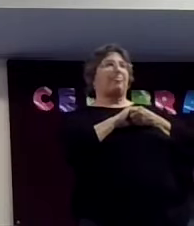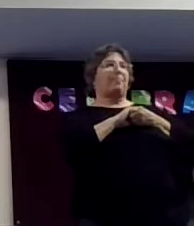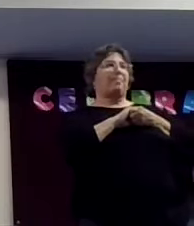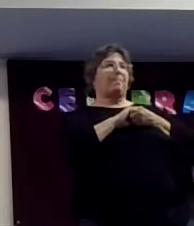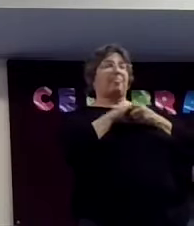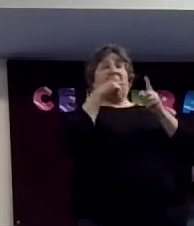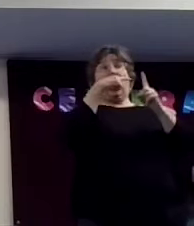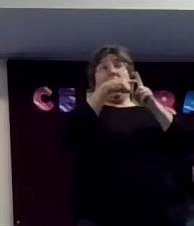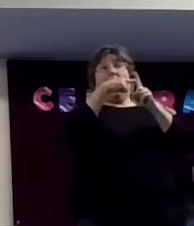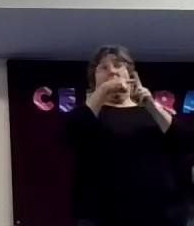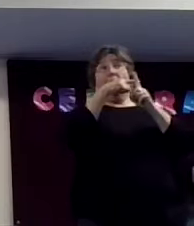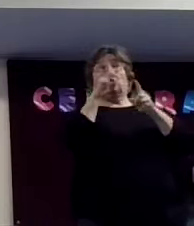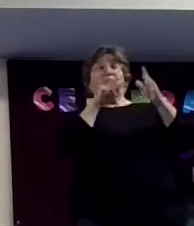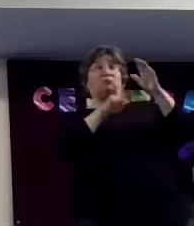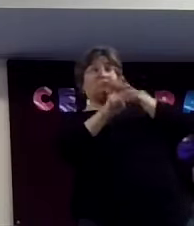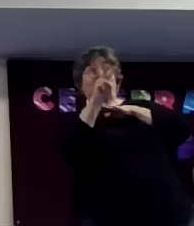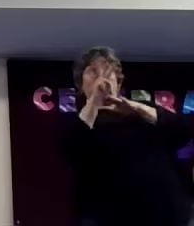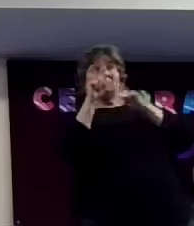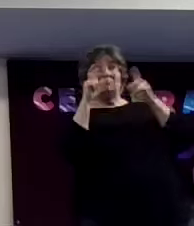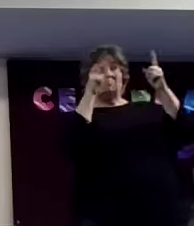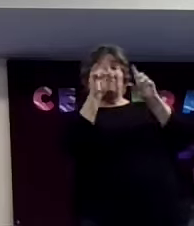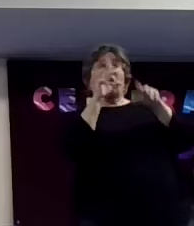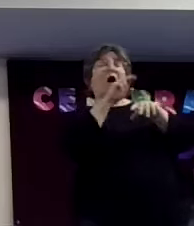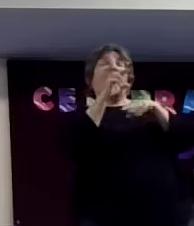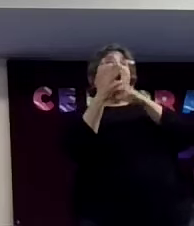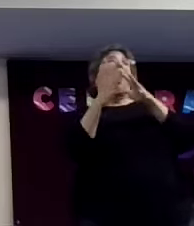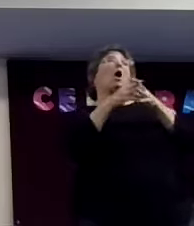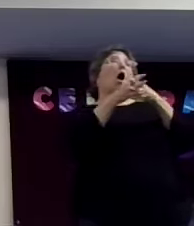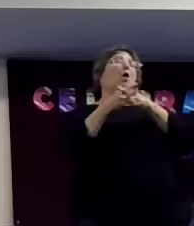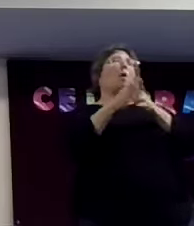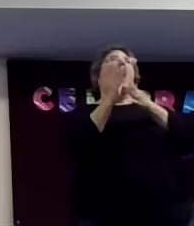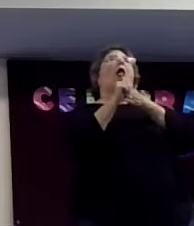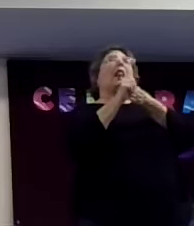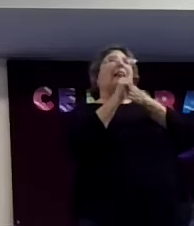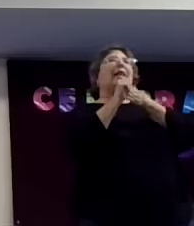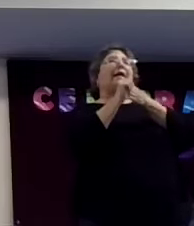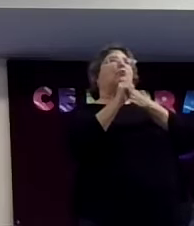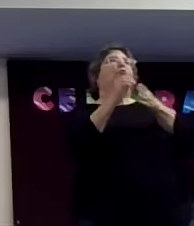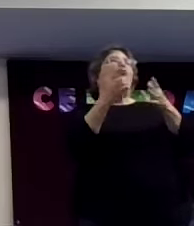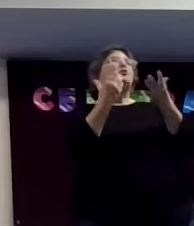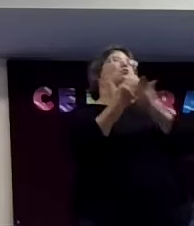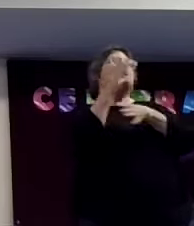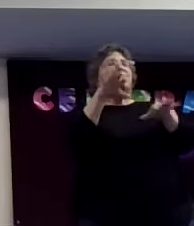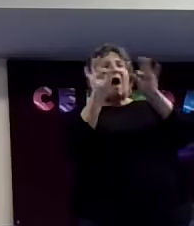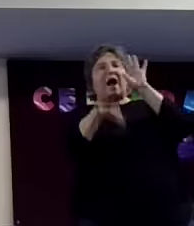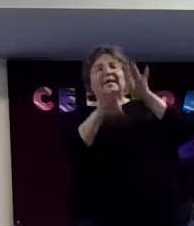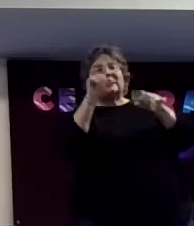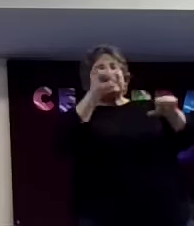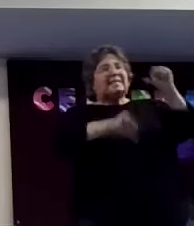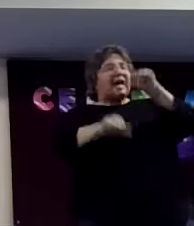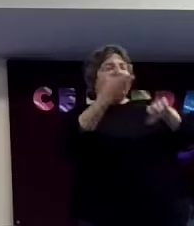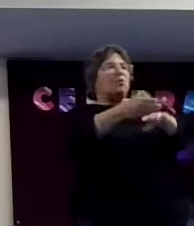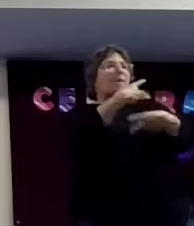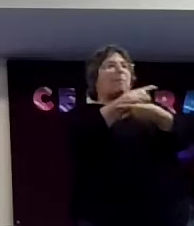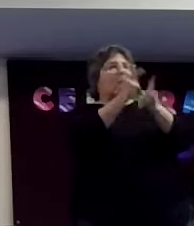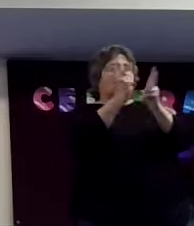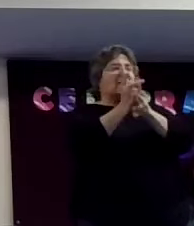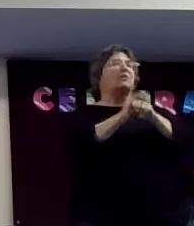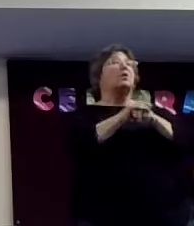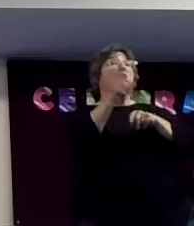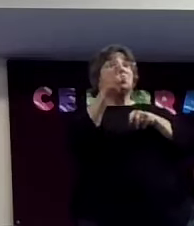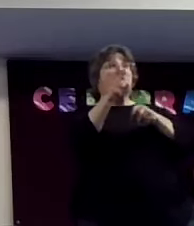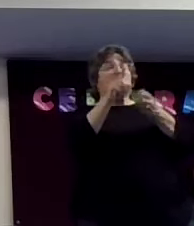An optimistic, forward-looking mission for our nation will lead to breakthrough in science and increase our productivity, which is